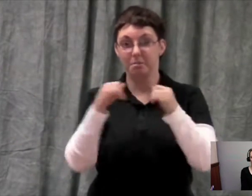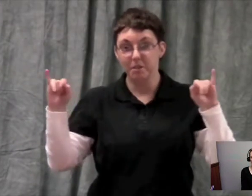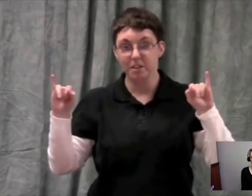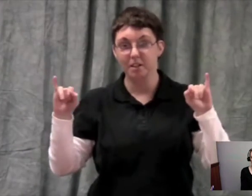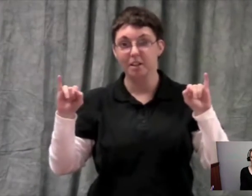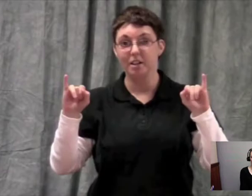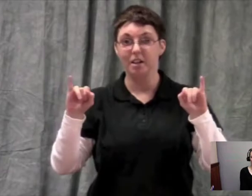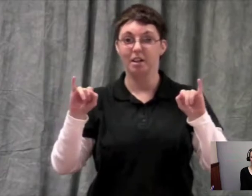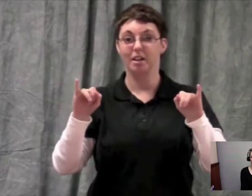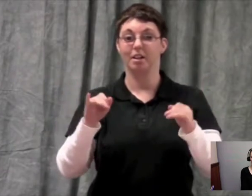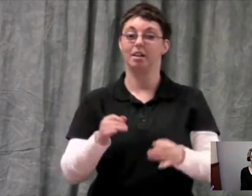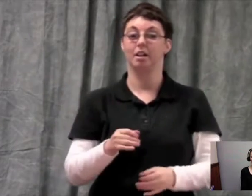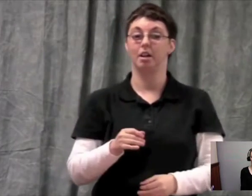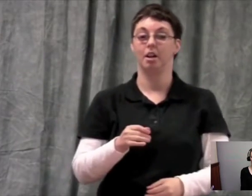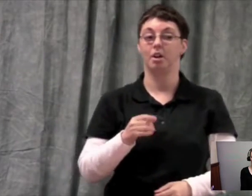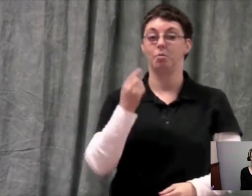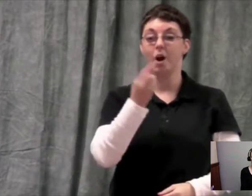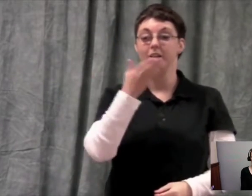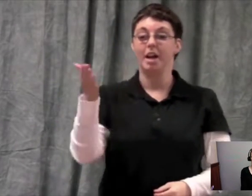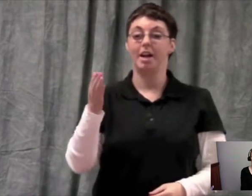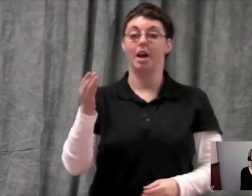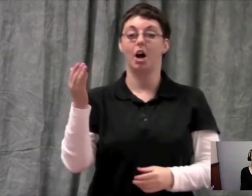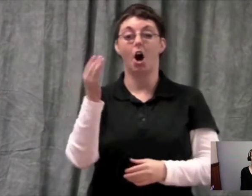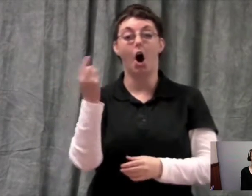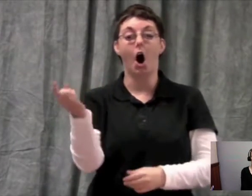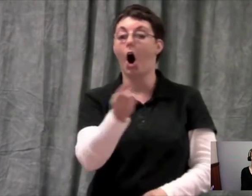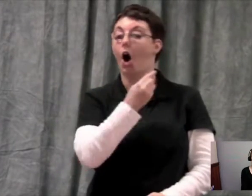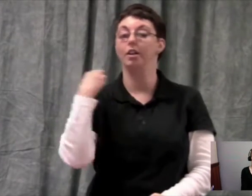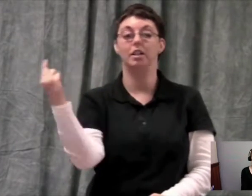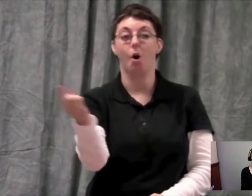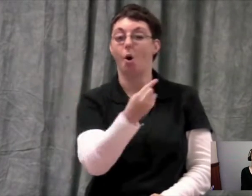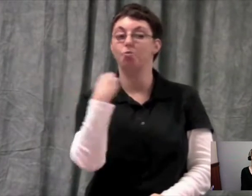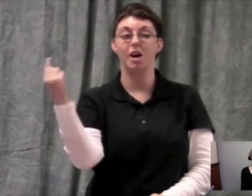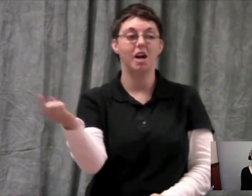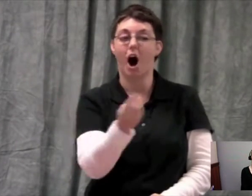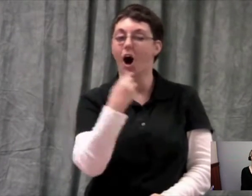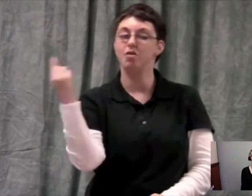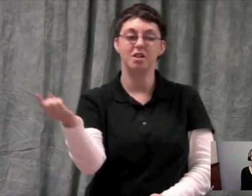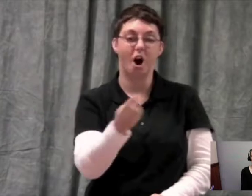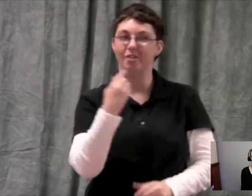is one of them, as I can live on my own. And people always bother me with this question.